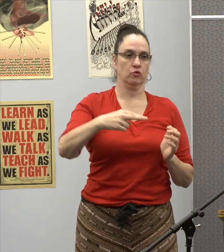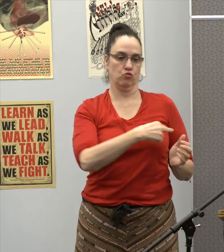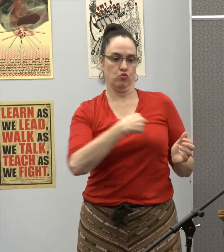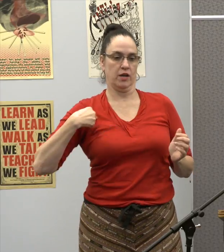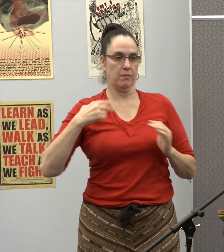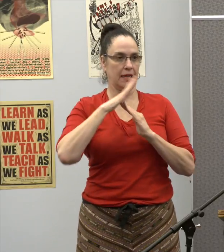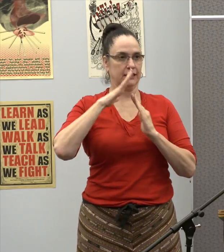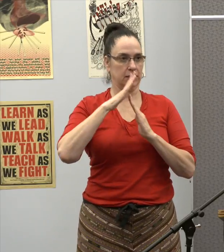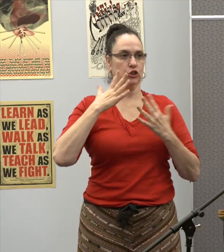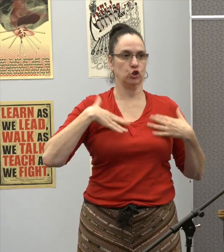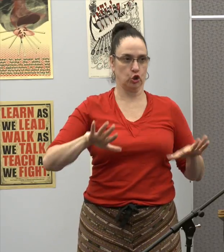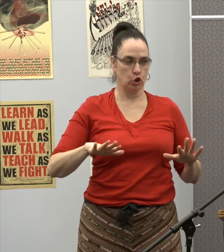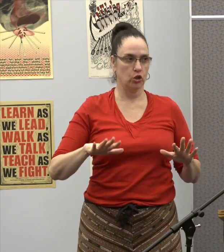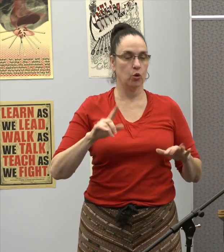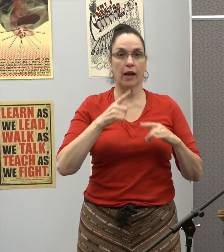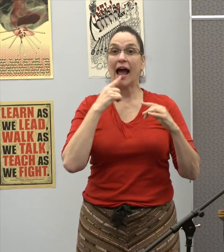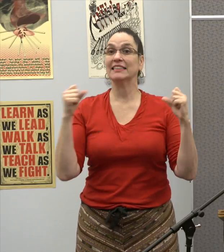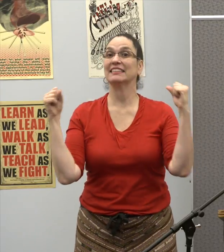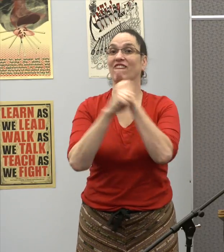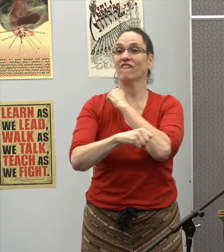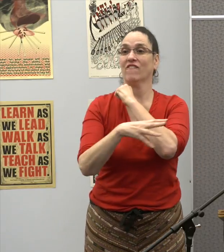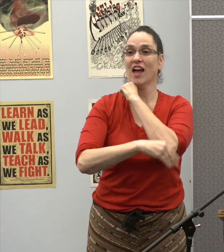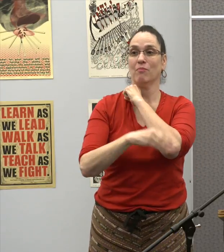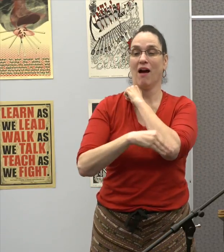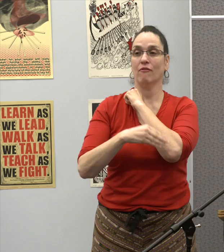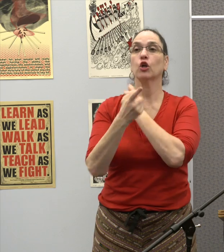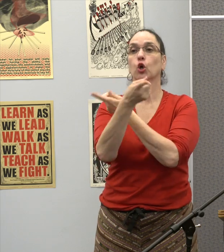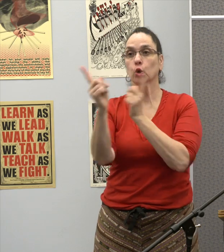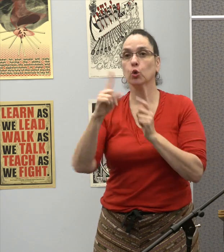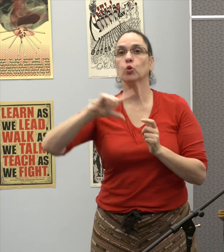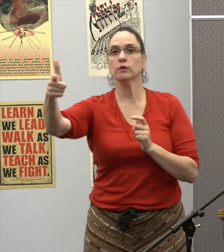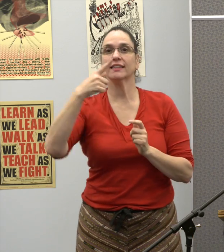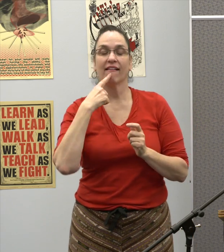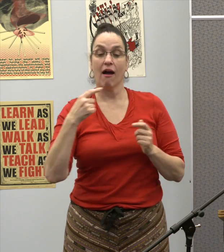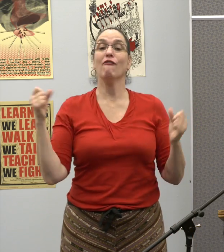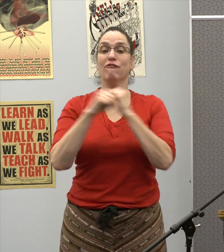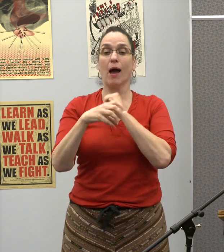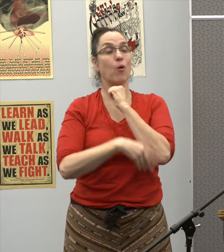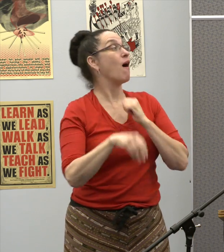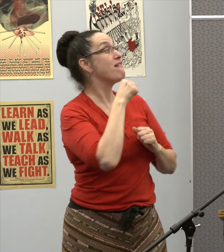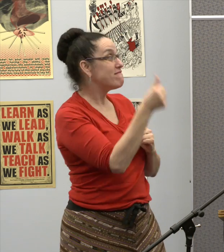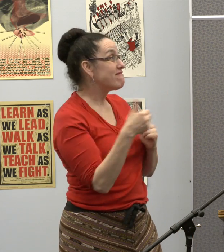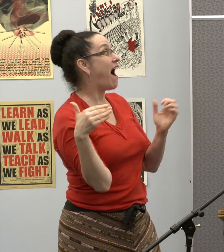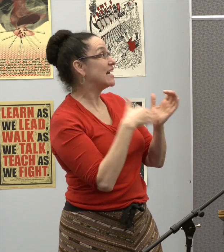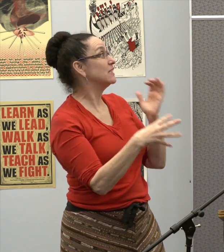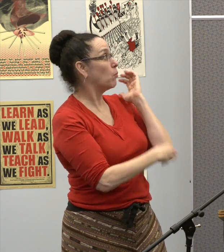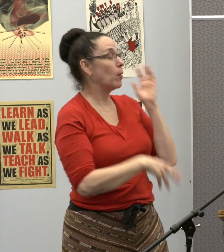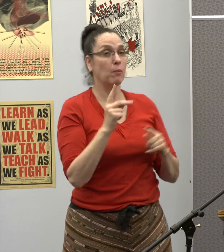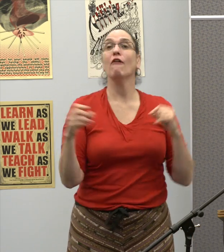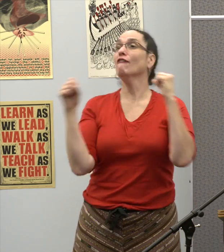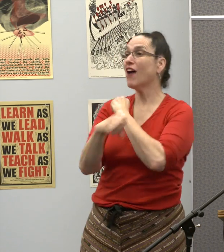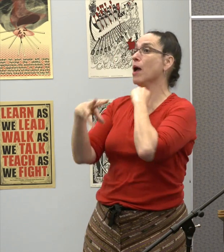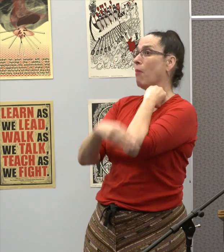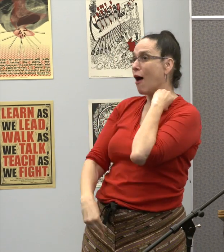it. So when I say fight poverty, you say not the poor. Fight poverty. Not the poor. Fight poverty.